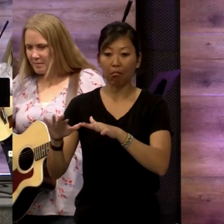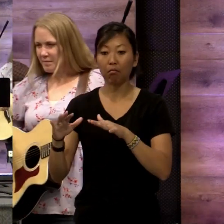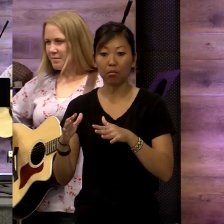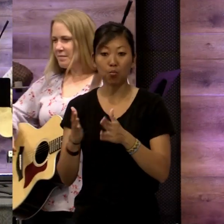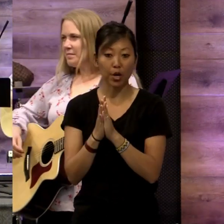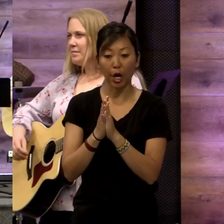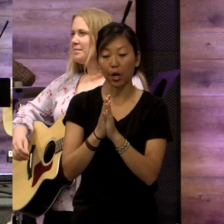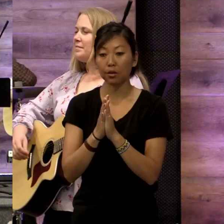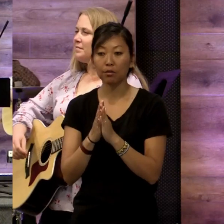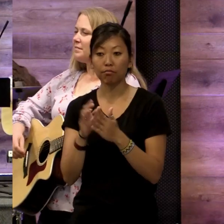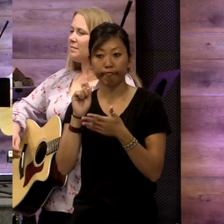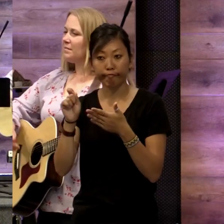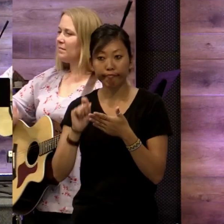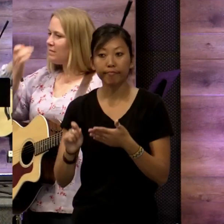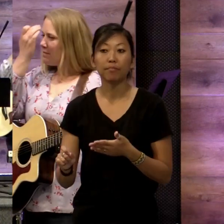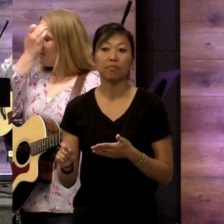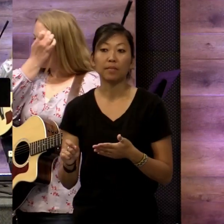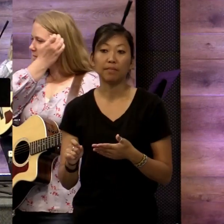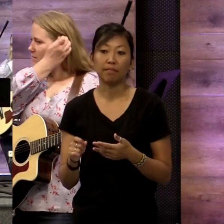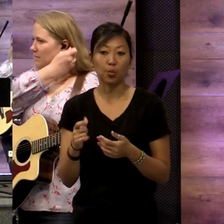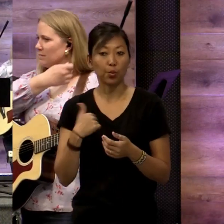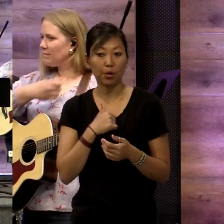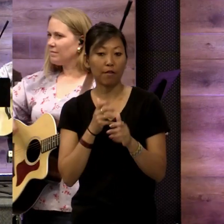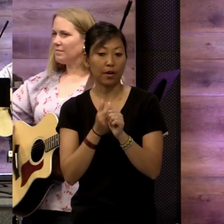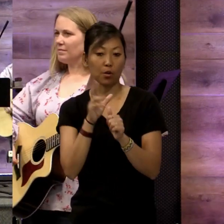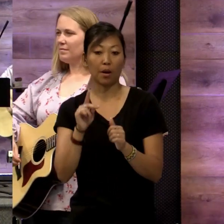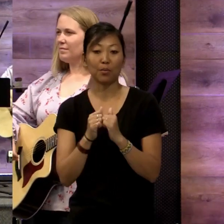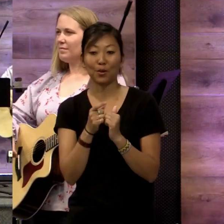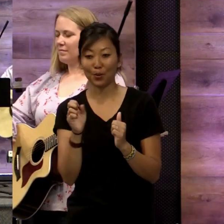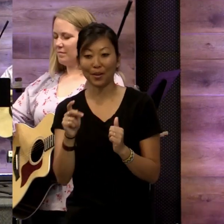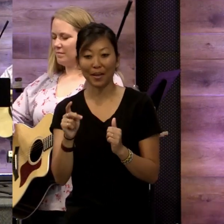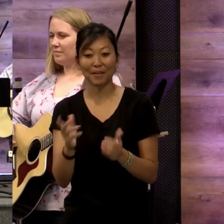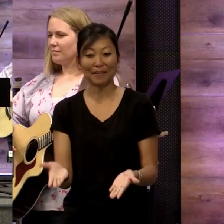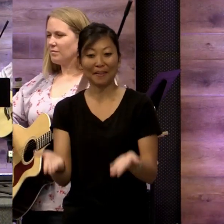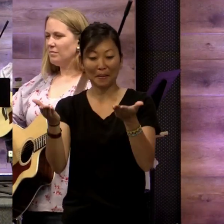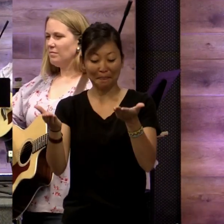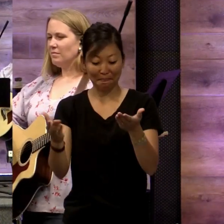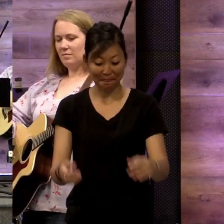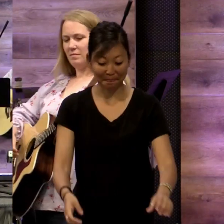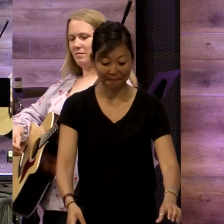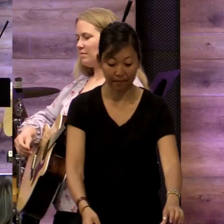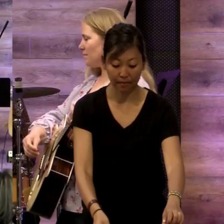by, that would be a great gift to us. We would love to be able to follow up with you. Would you guys stand as we sing?